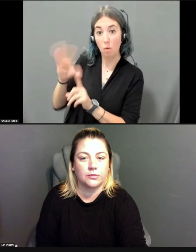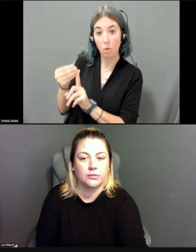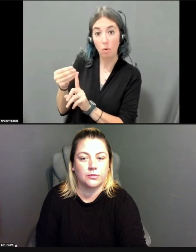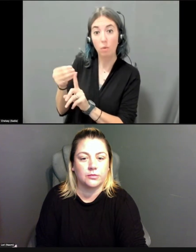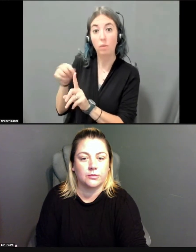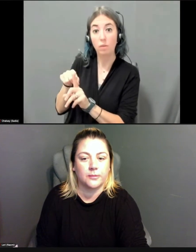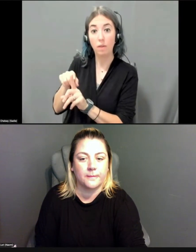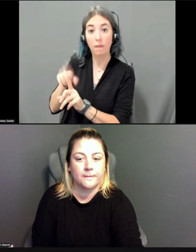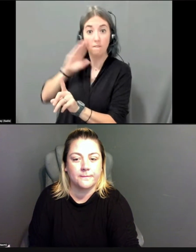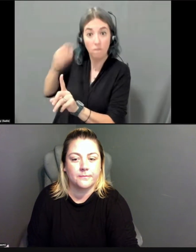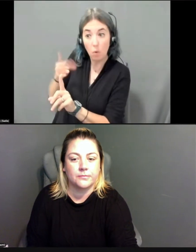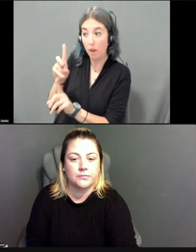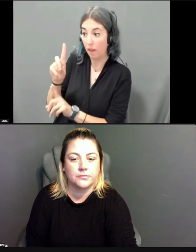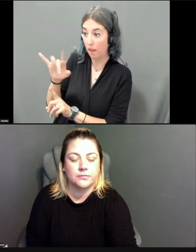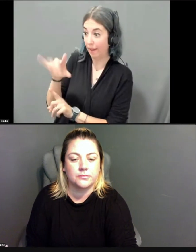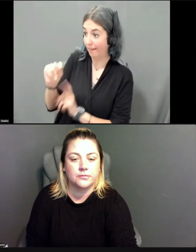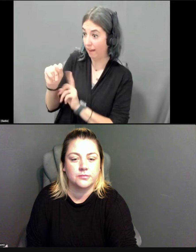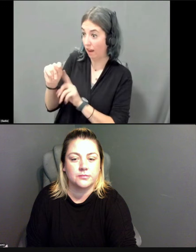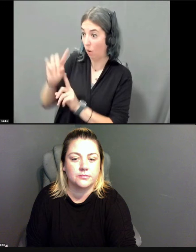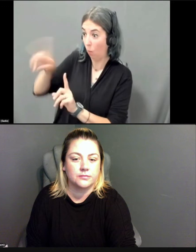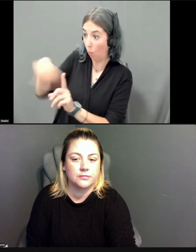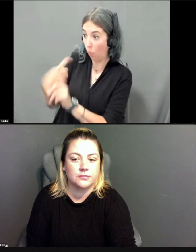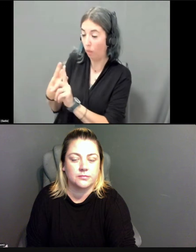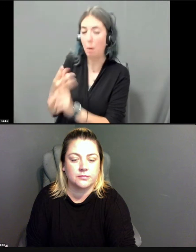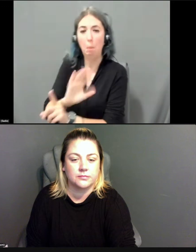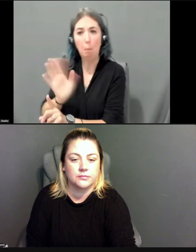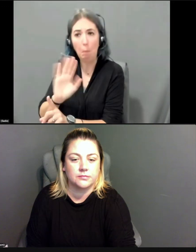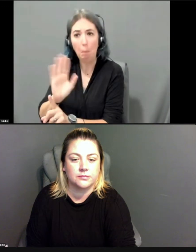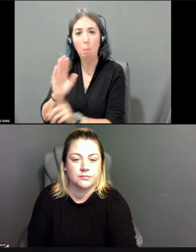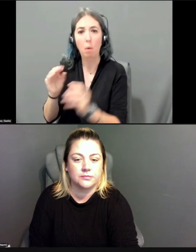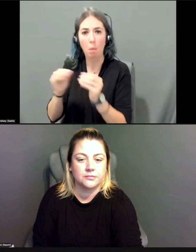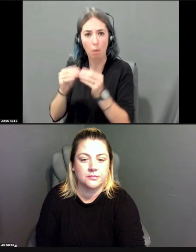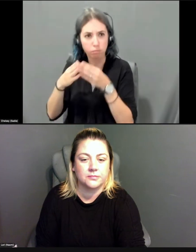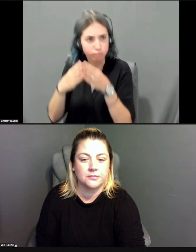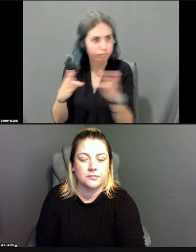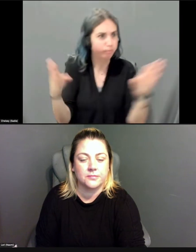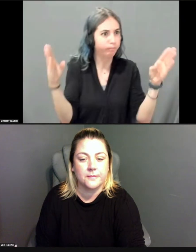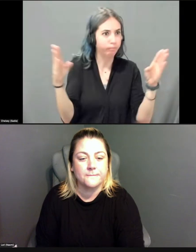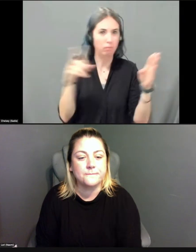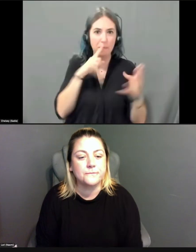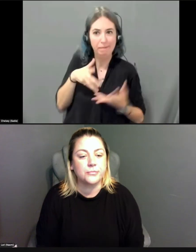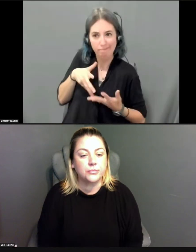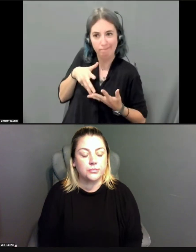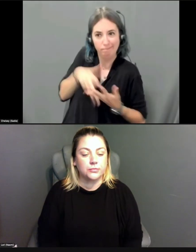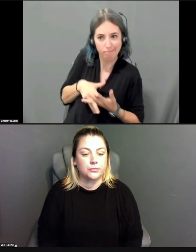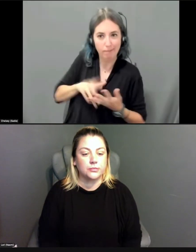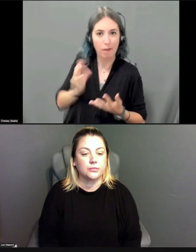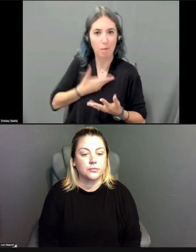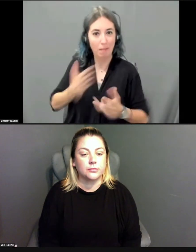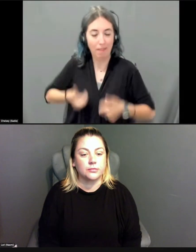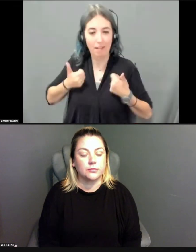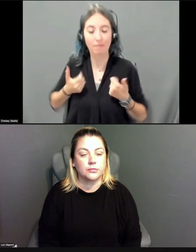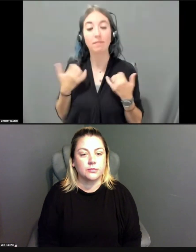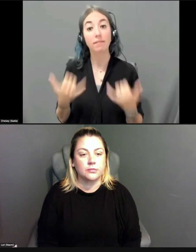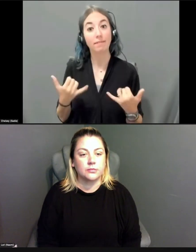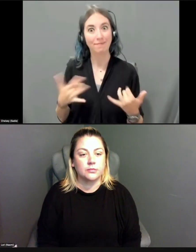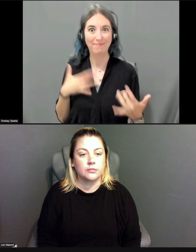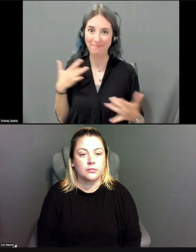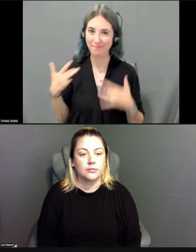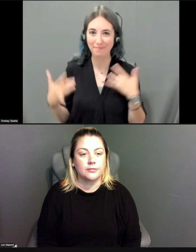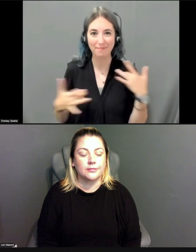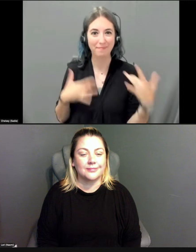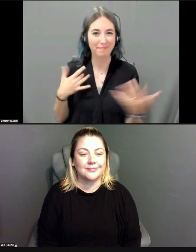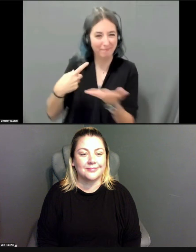every other aspect of our lives. So I'm excited to get into this topic today with you on